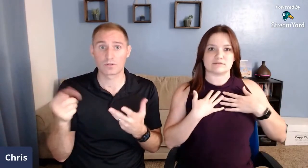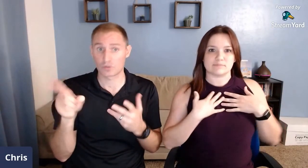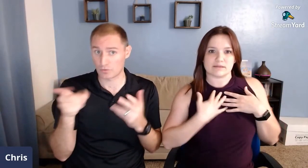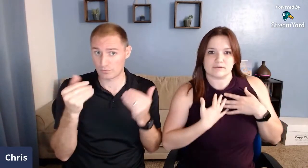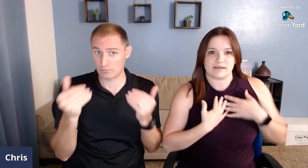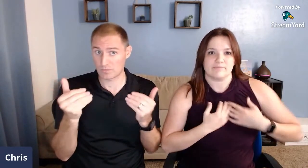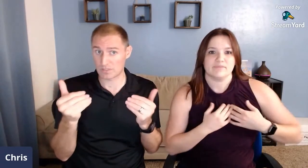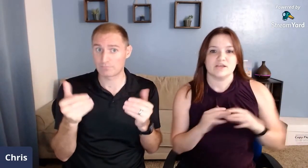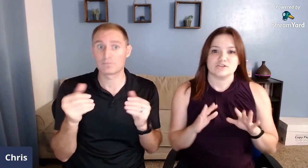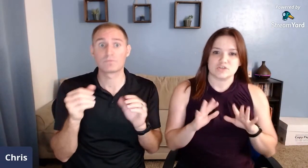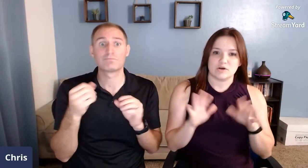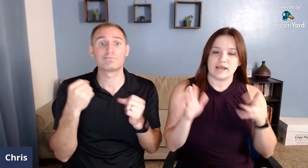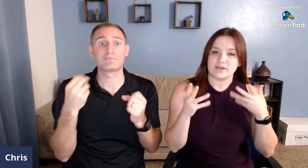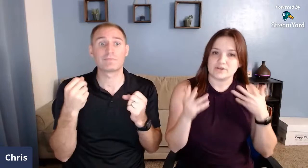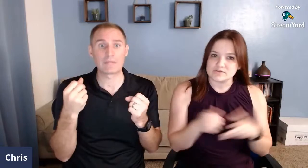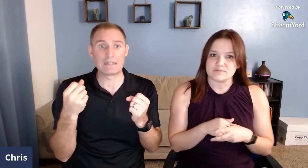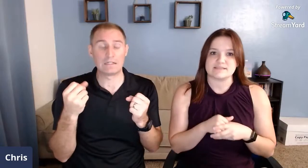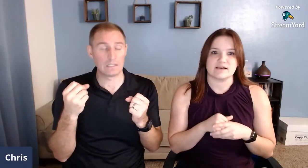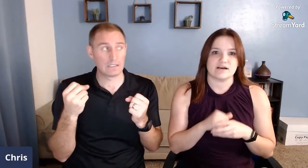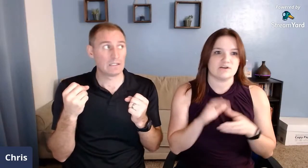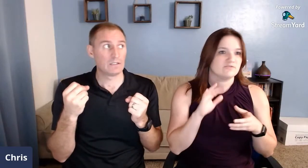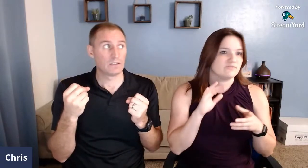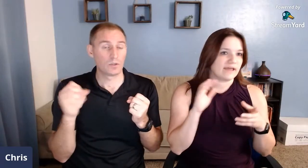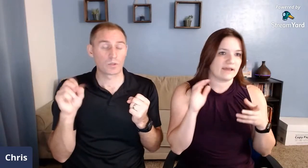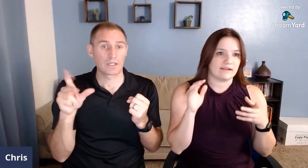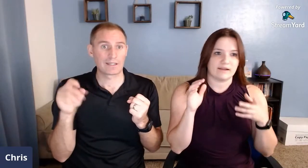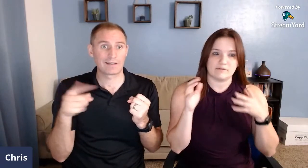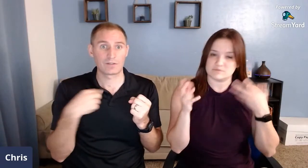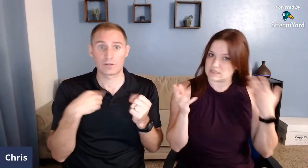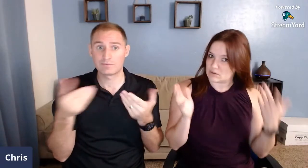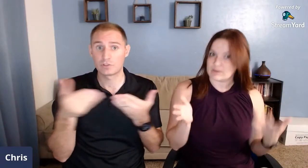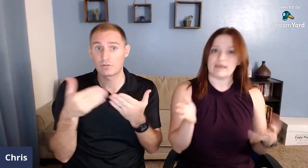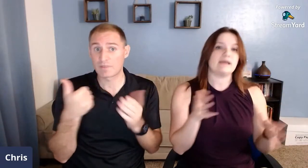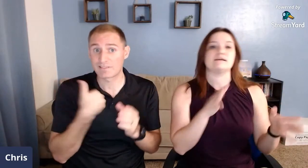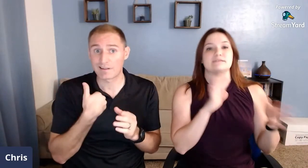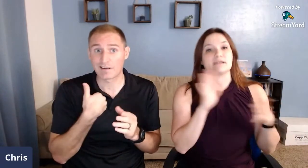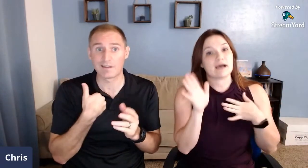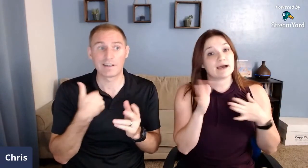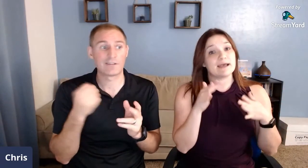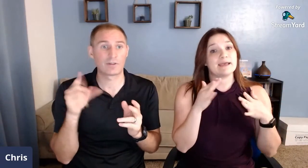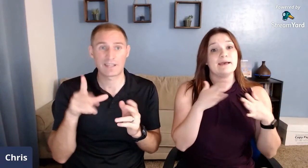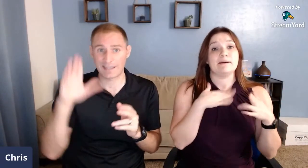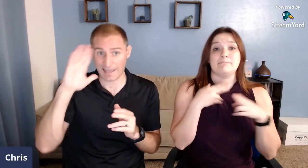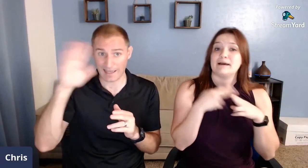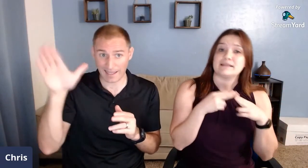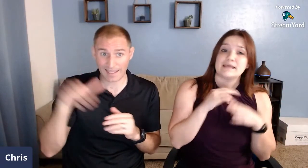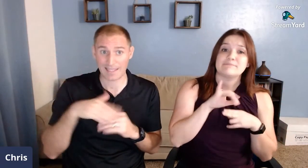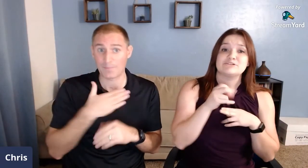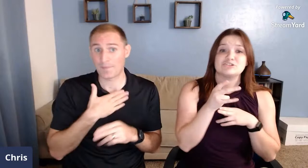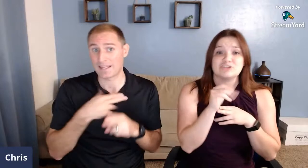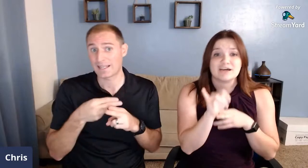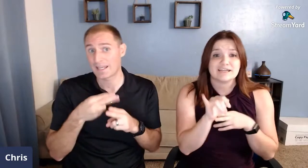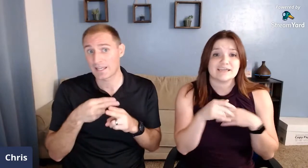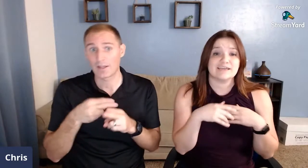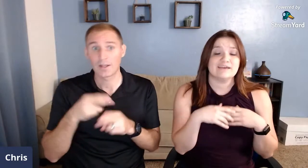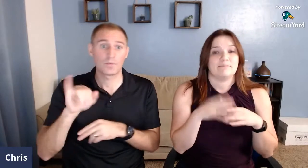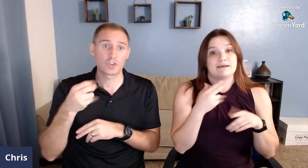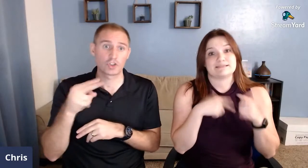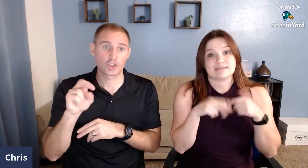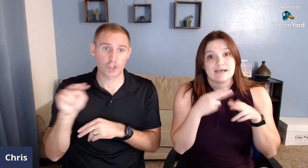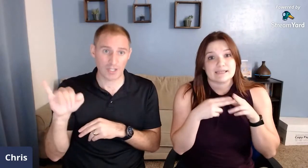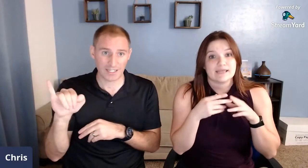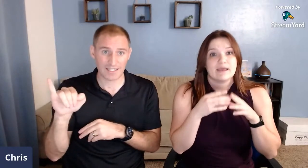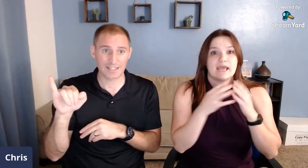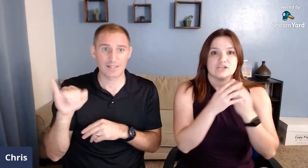my goodness." I'm like, "Okay." So I introduced myself, and I was like, "Okay." I said, "Hi, my name is Johnny,